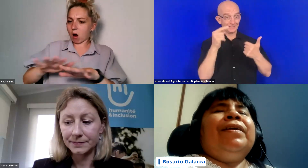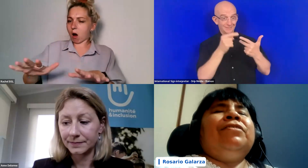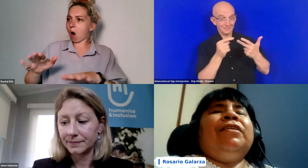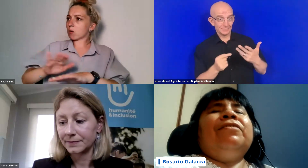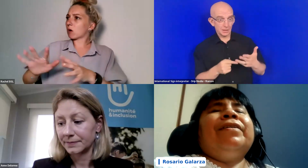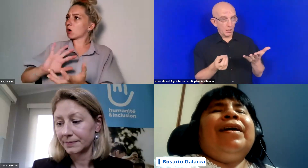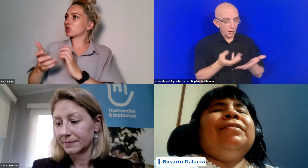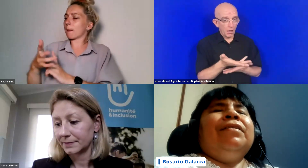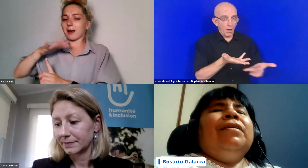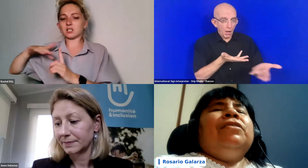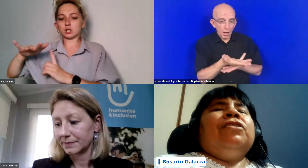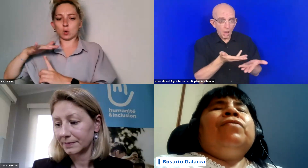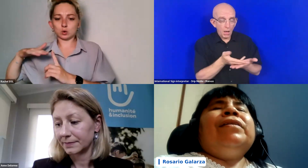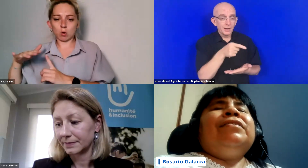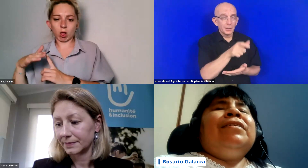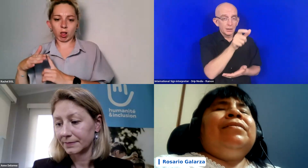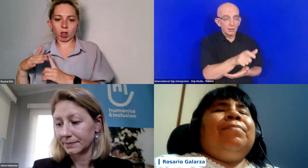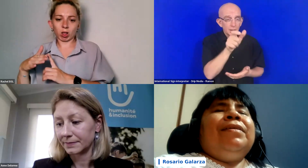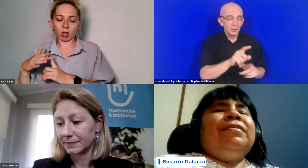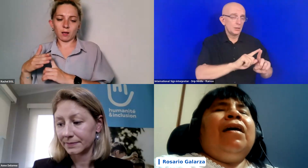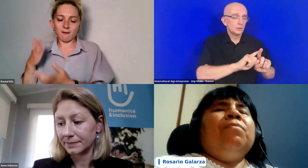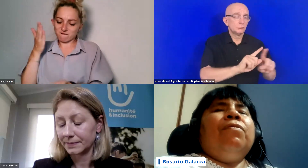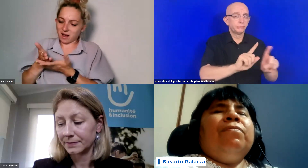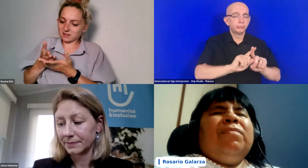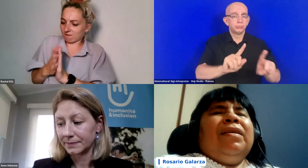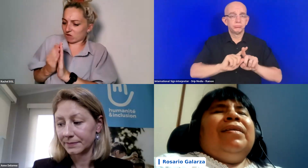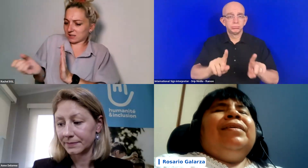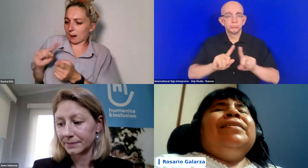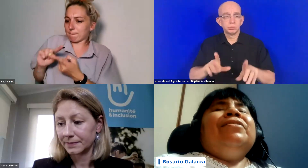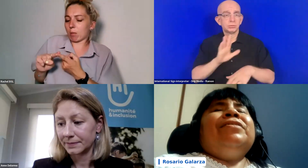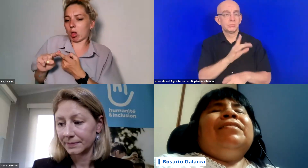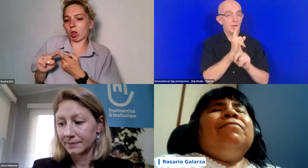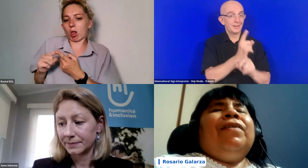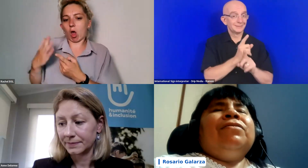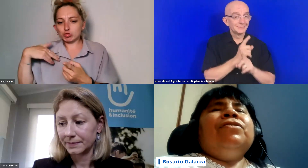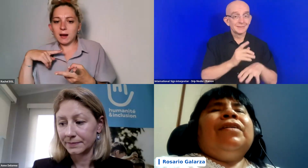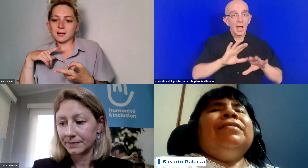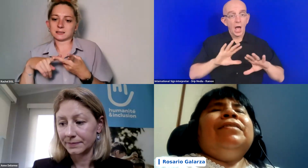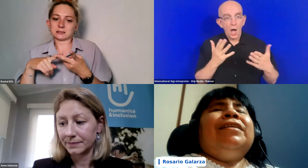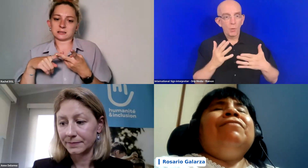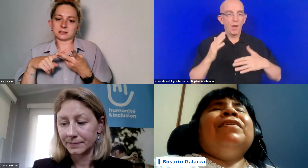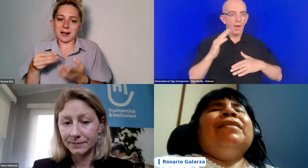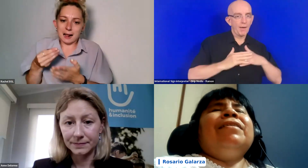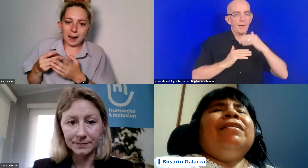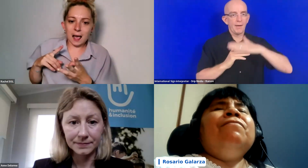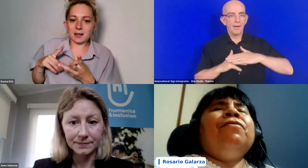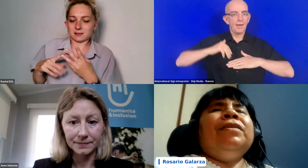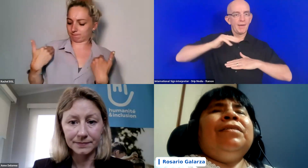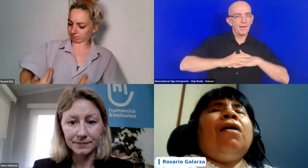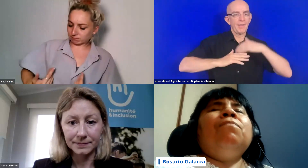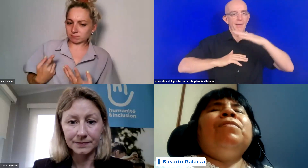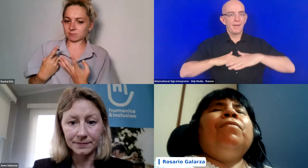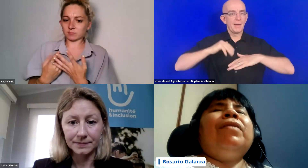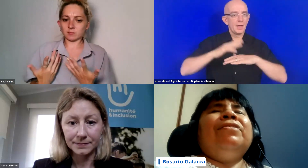as race, gender, class, sexuality, disability, and more. These intersecting factors can significantly